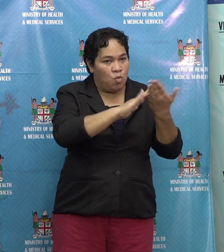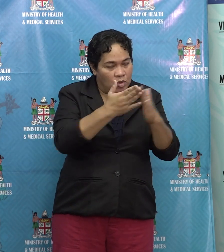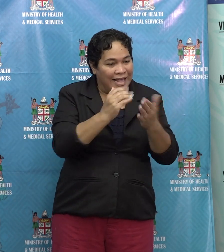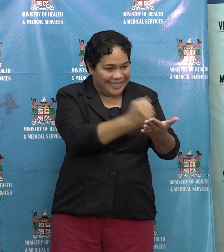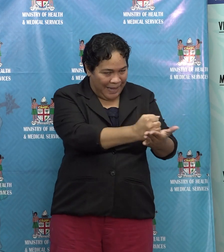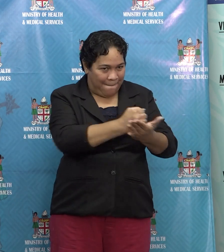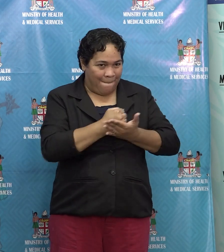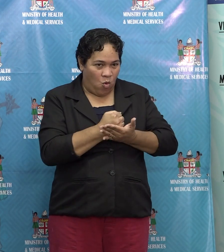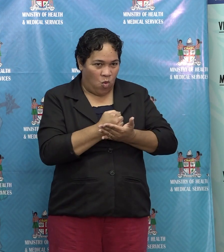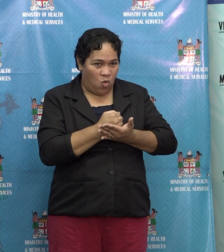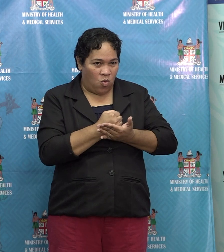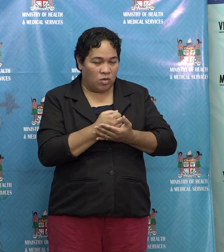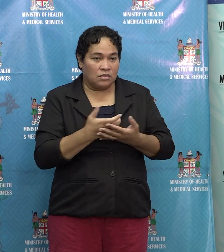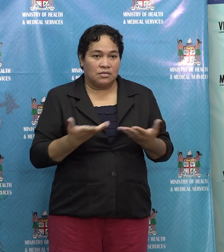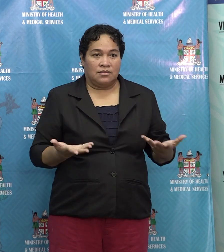watching the